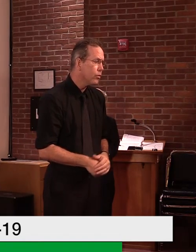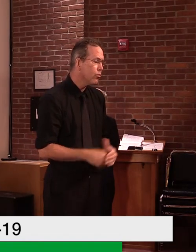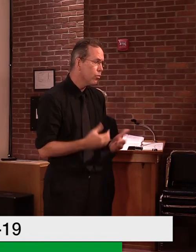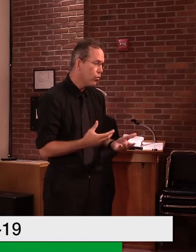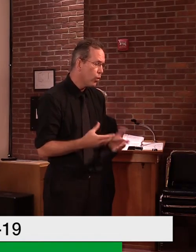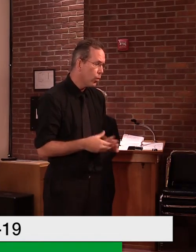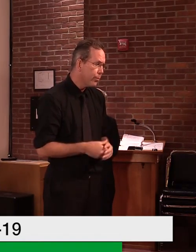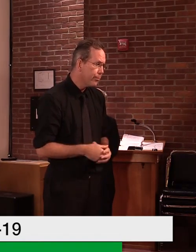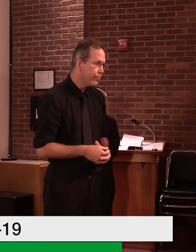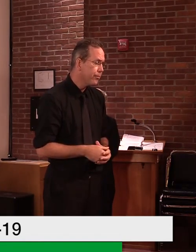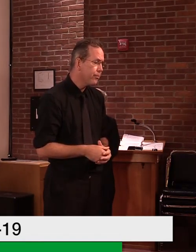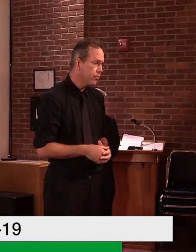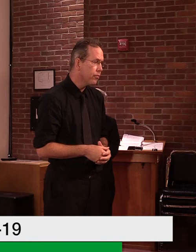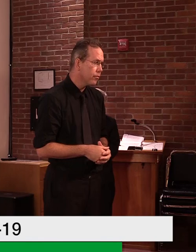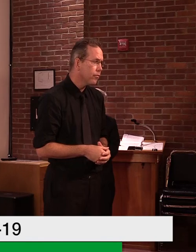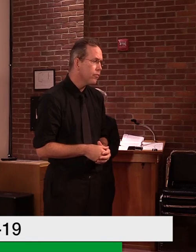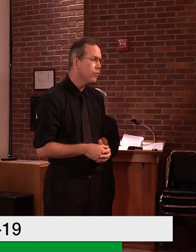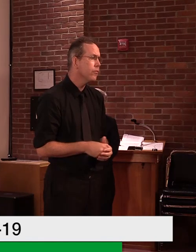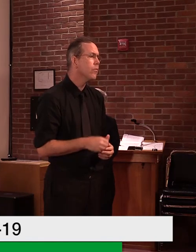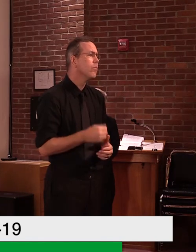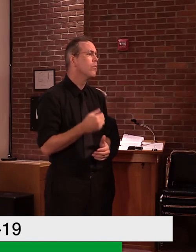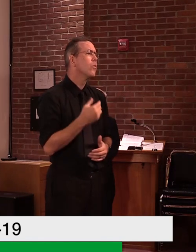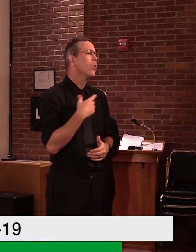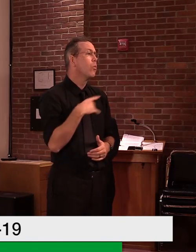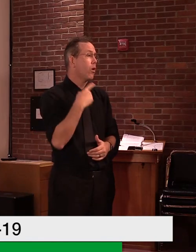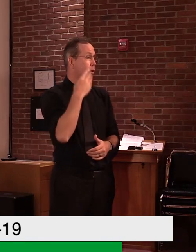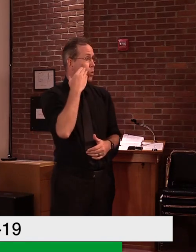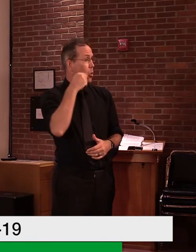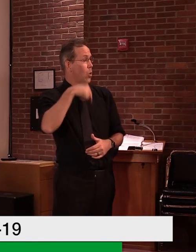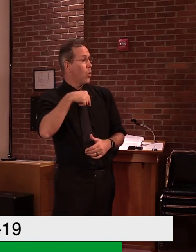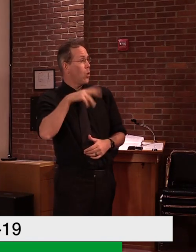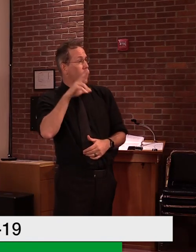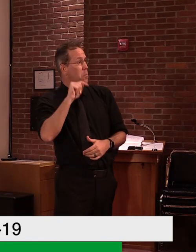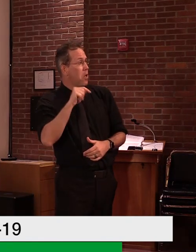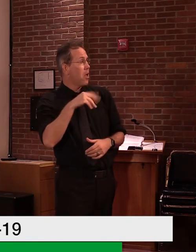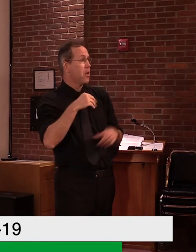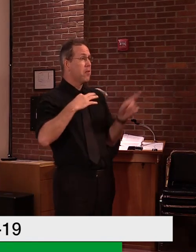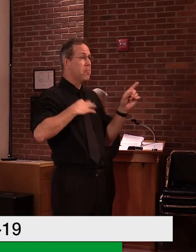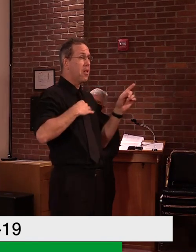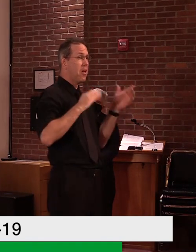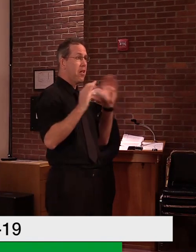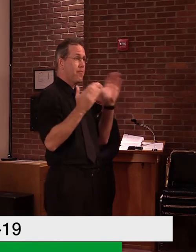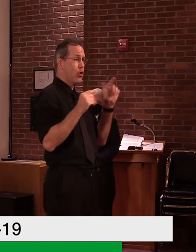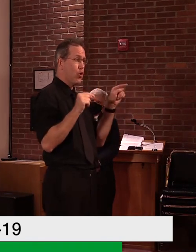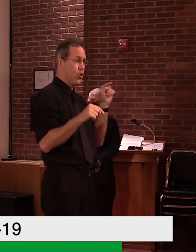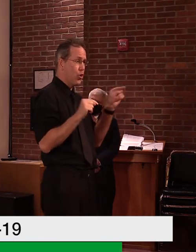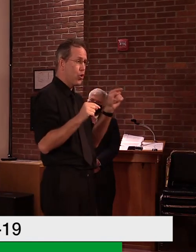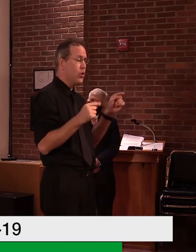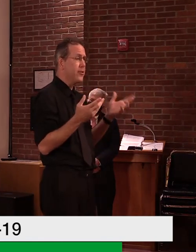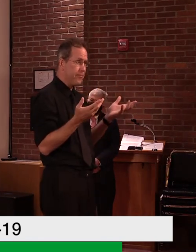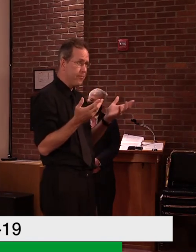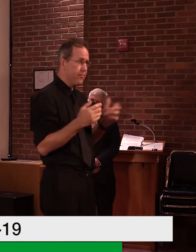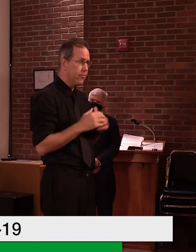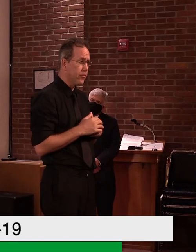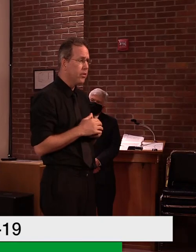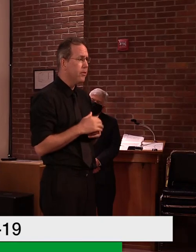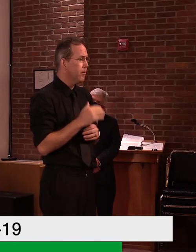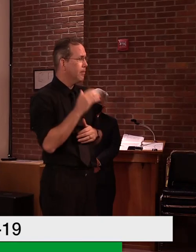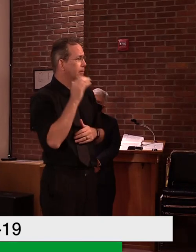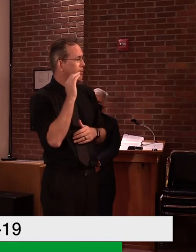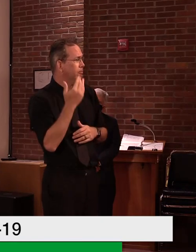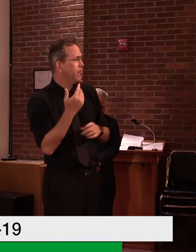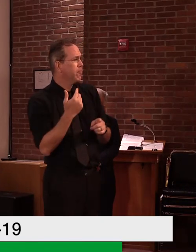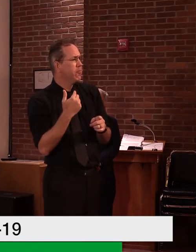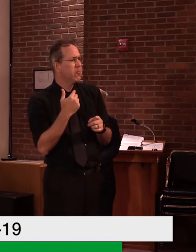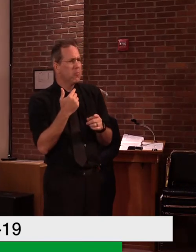All I know about our case compared to Maine is that they're very similar circumstances, a